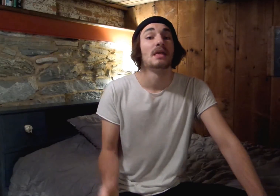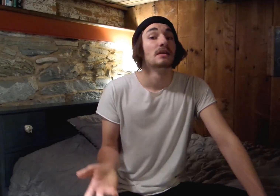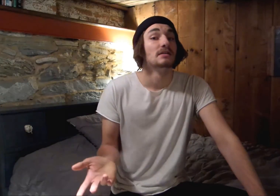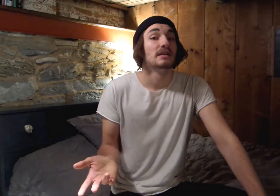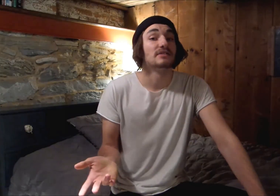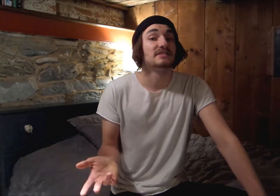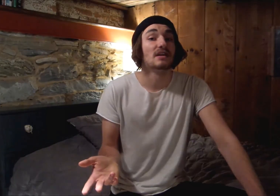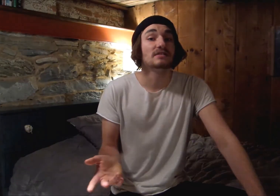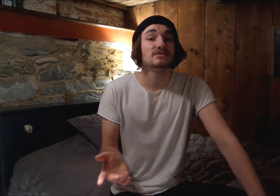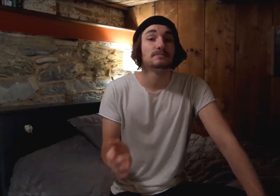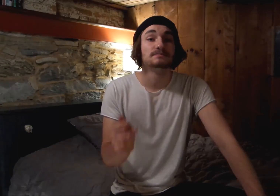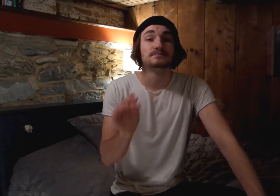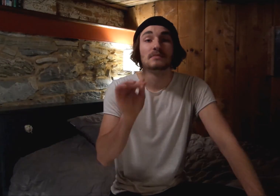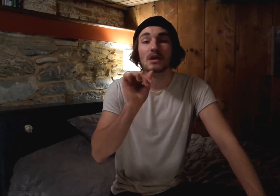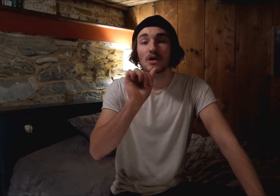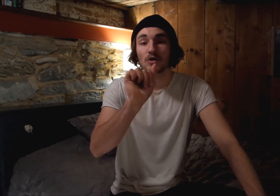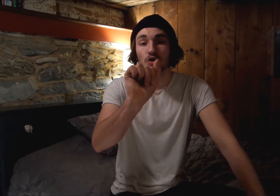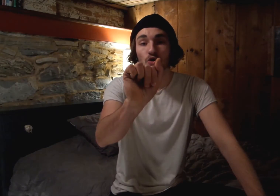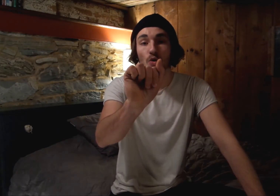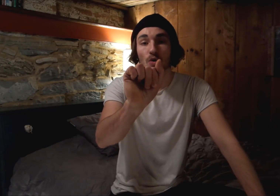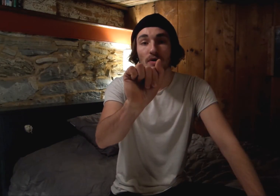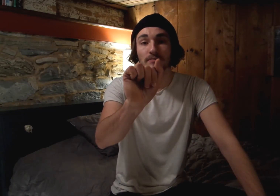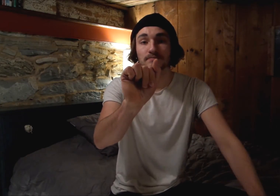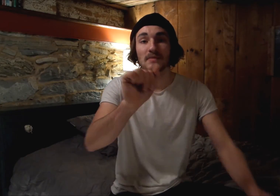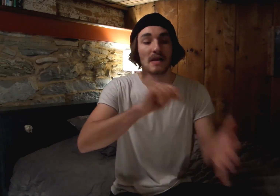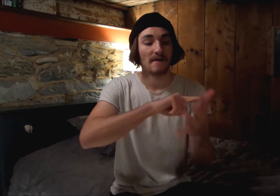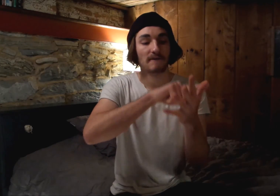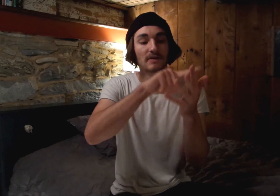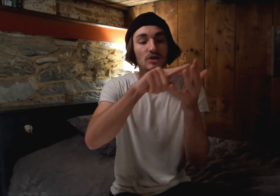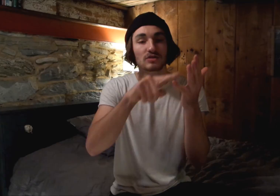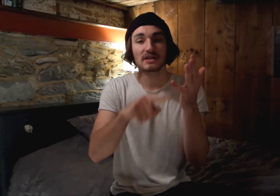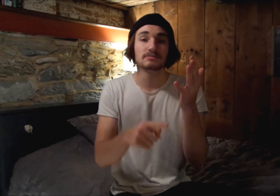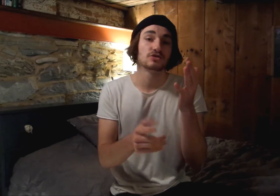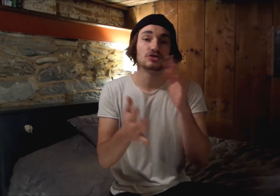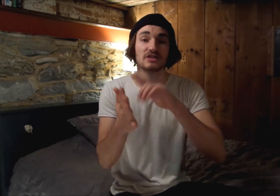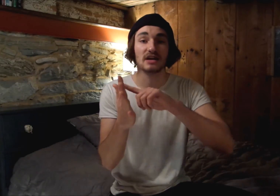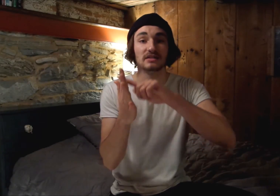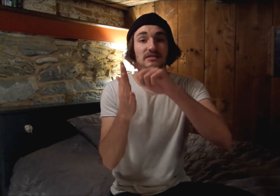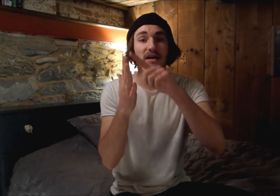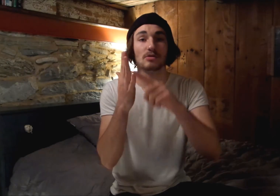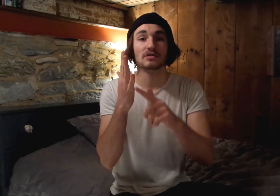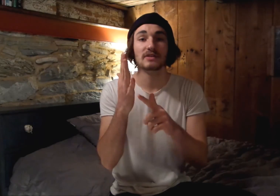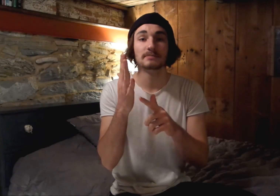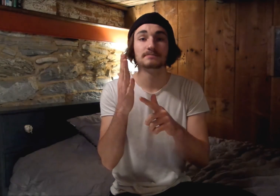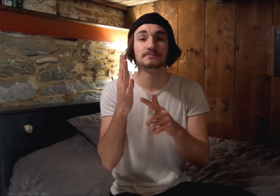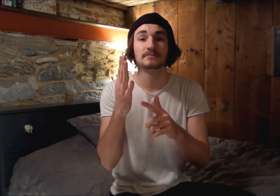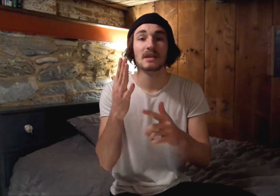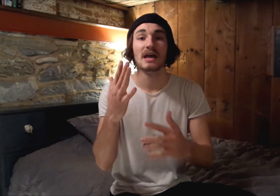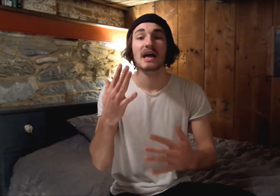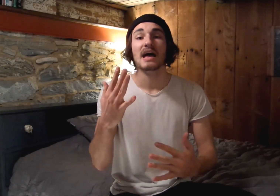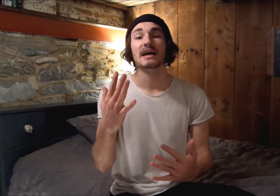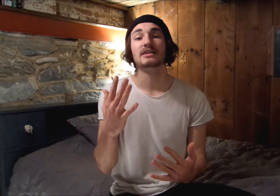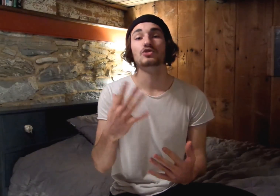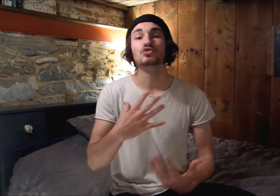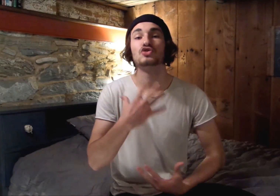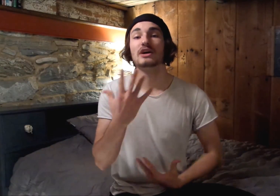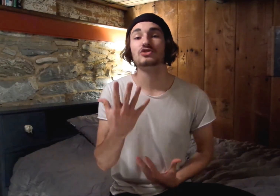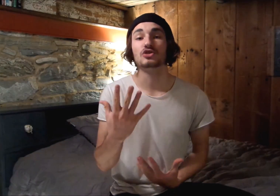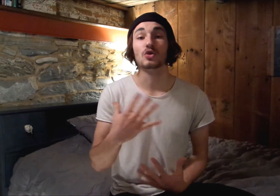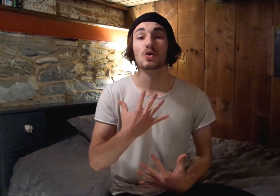in. Now the signs. Your fingertips, you just kind of tap all of them, and then you gesture on